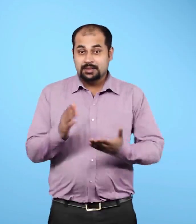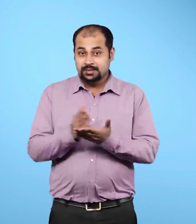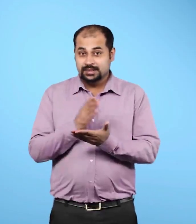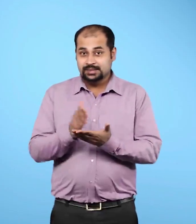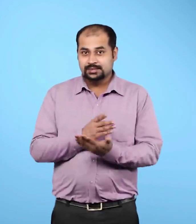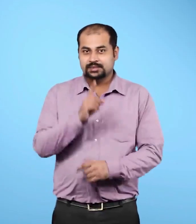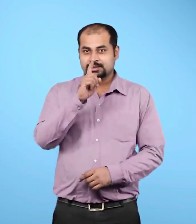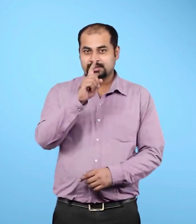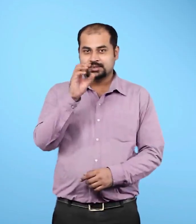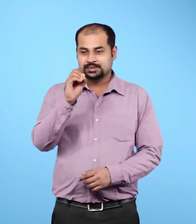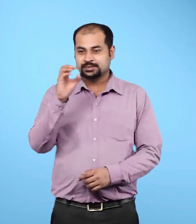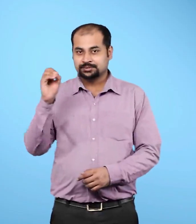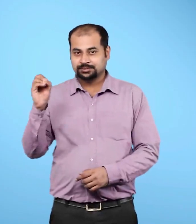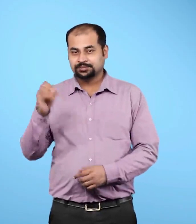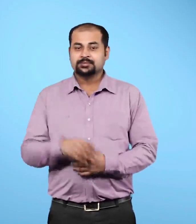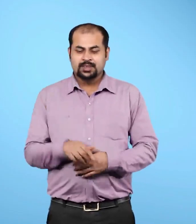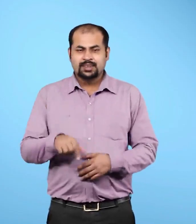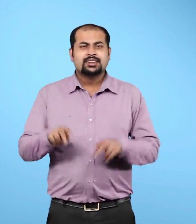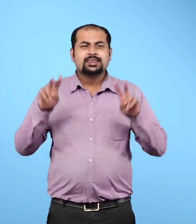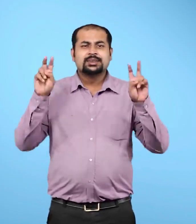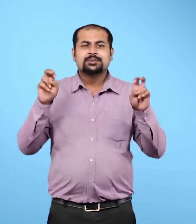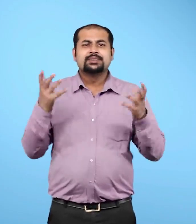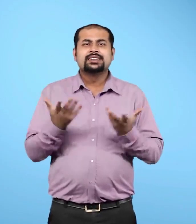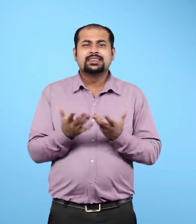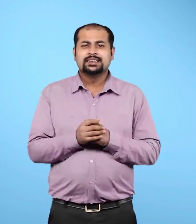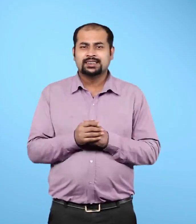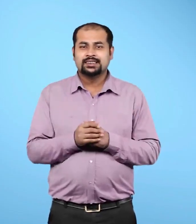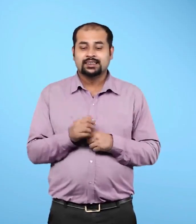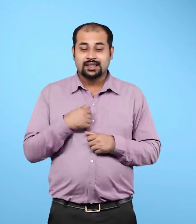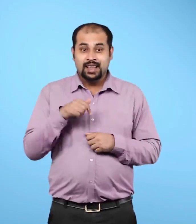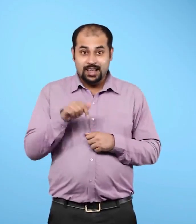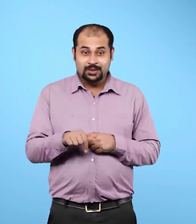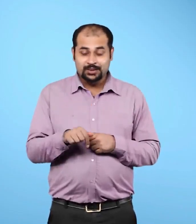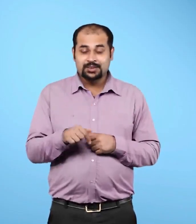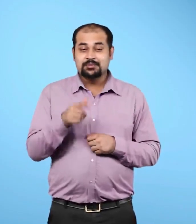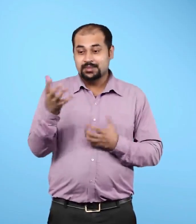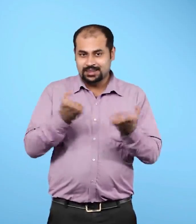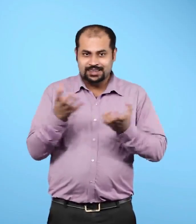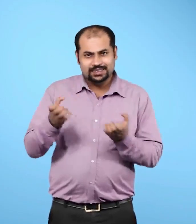Page 100. It's time to buy.